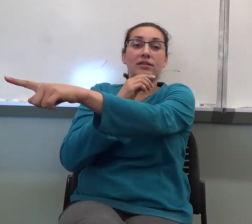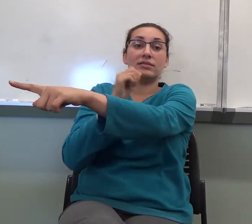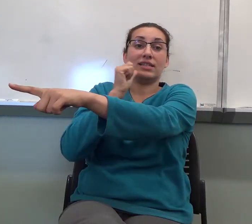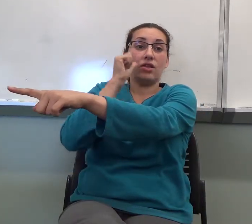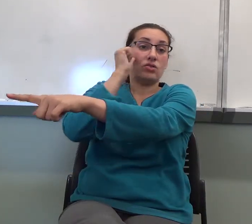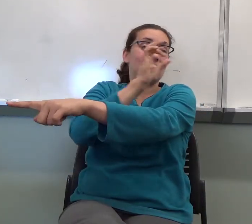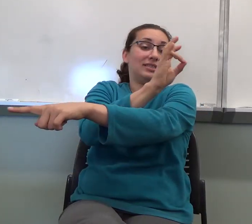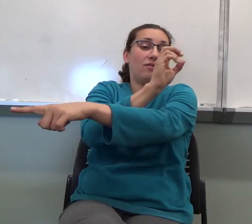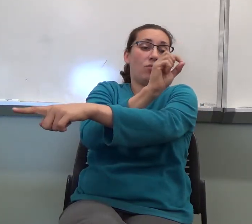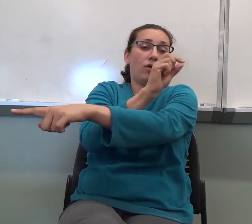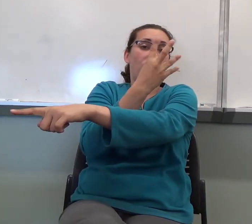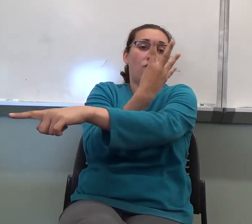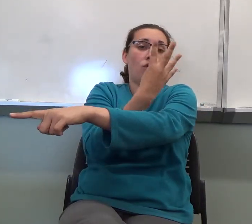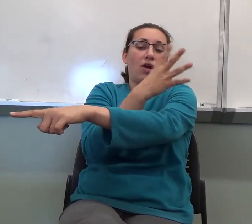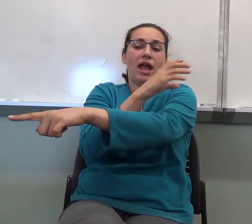7.4 and 7.4.